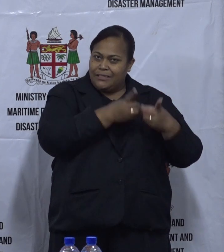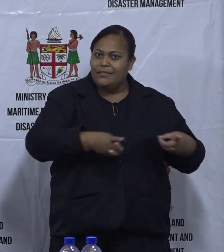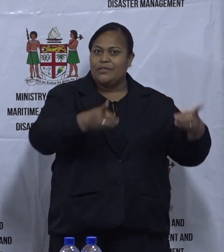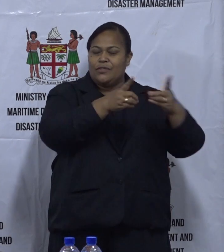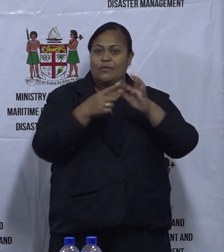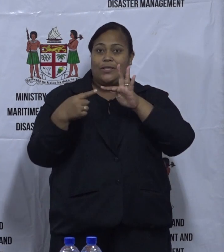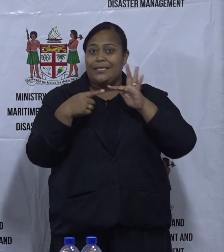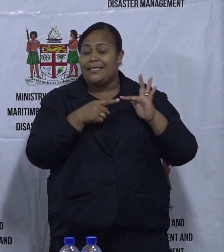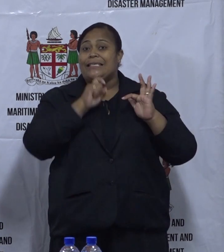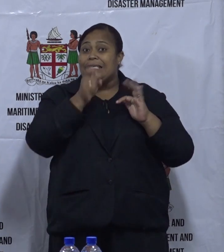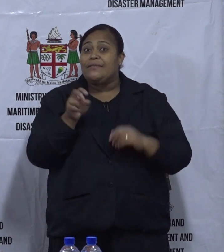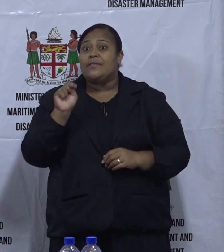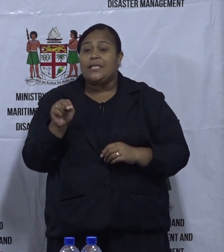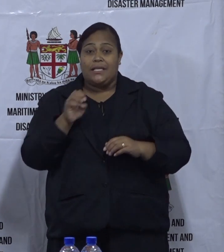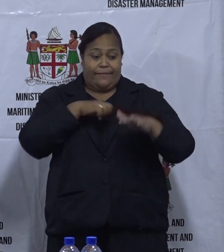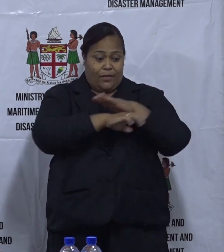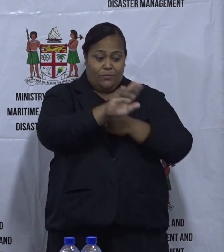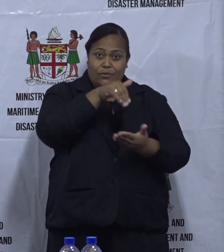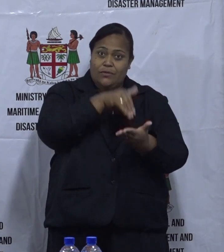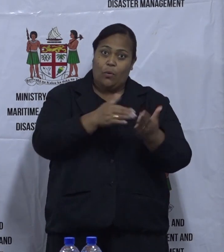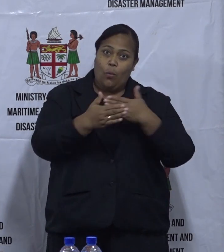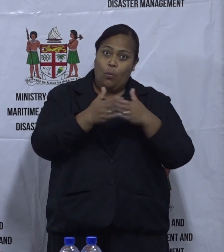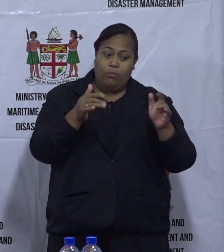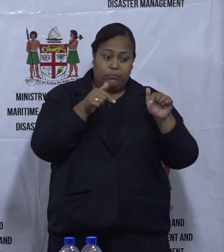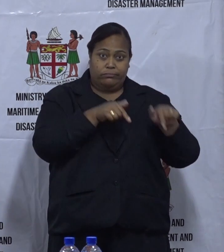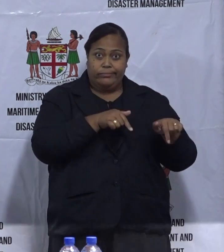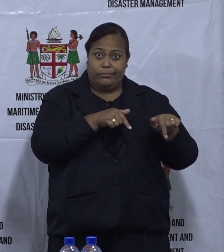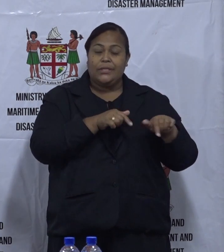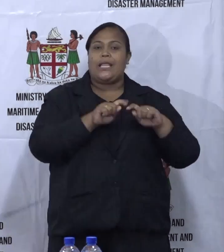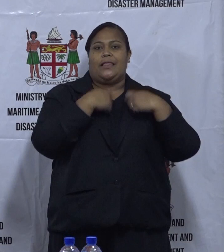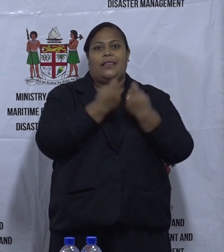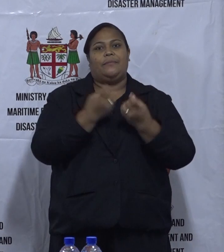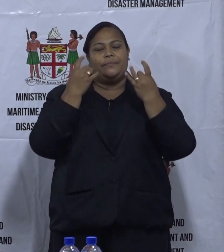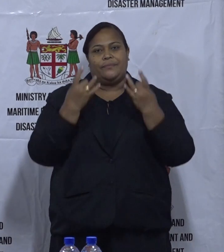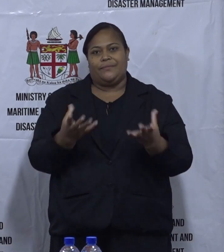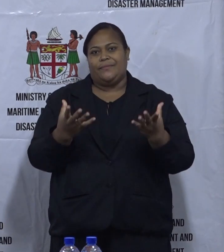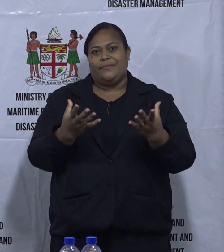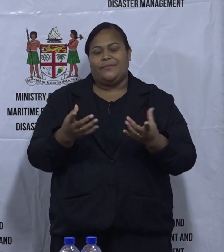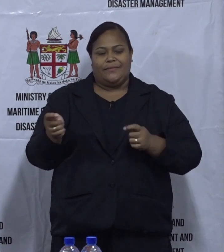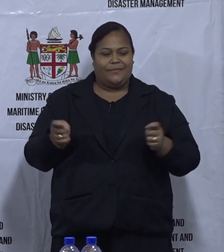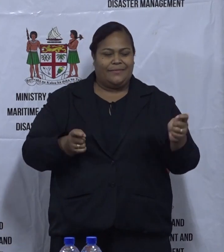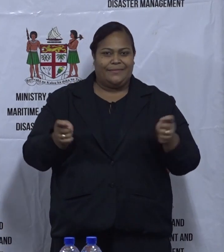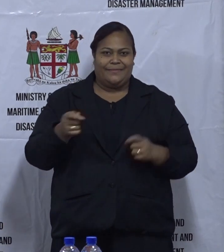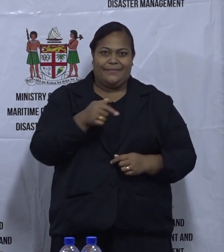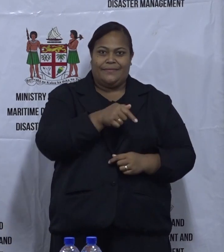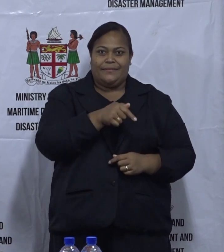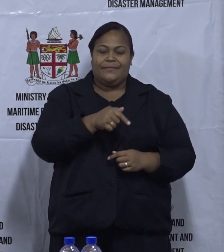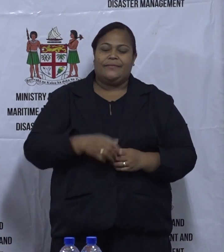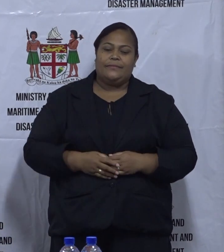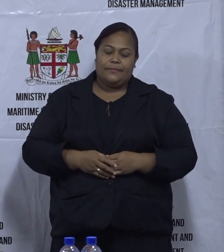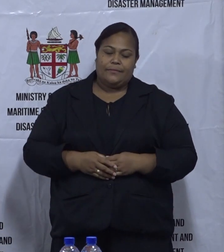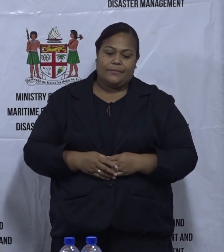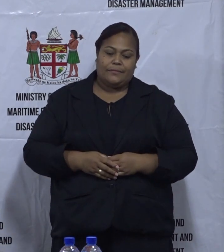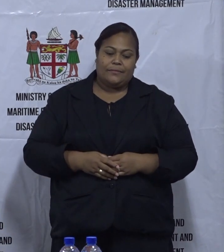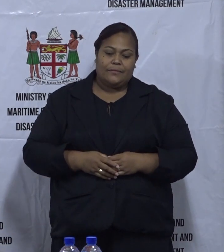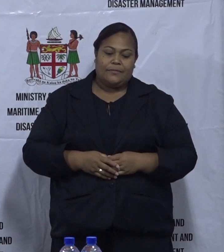the need for any evacuation centers to open, his team is ready to facilitate. I